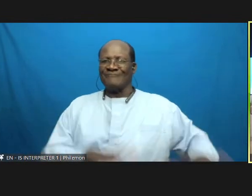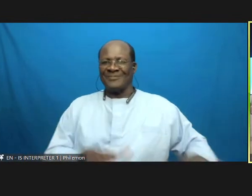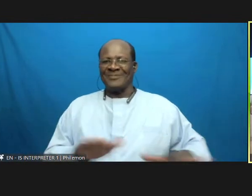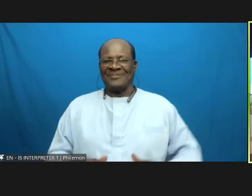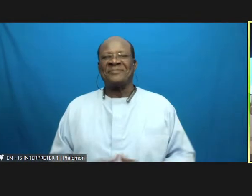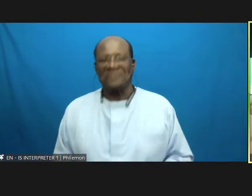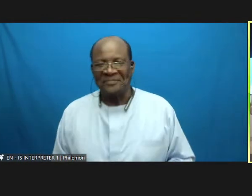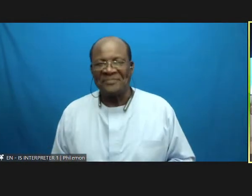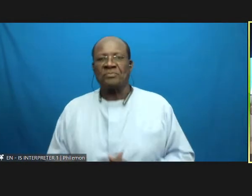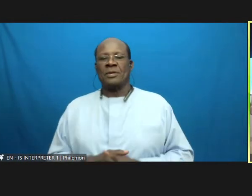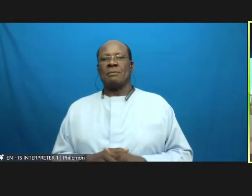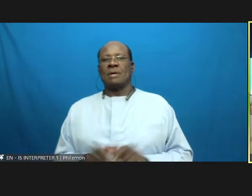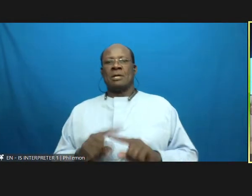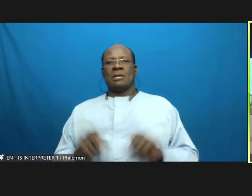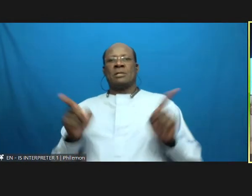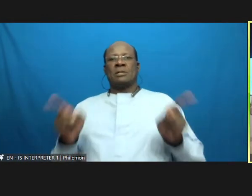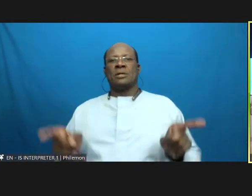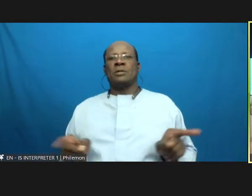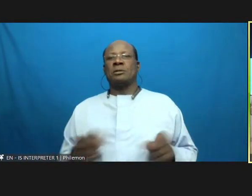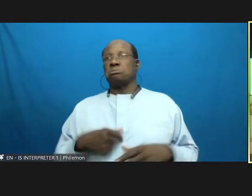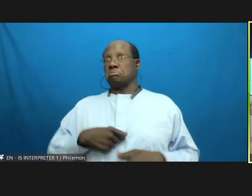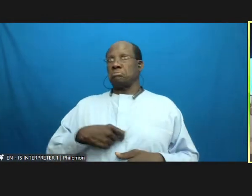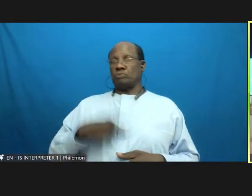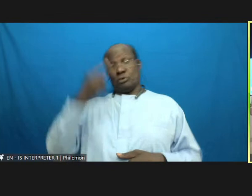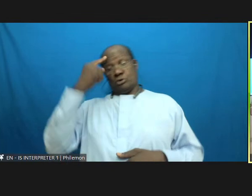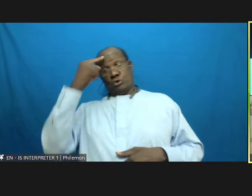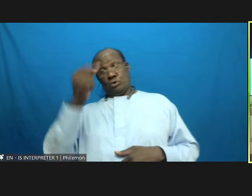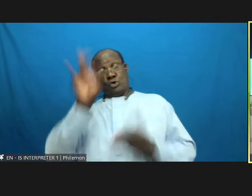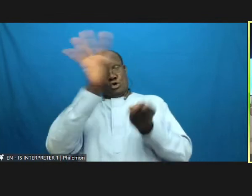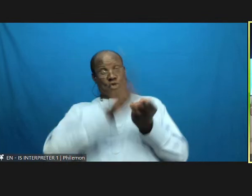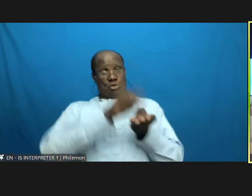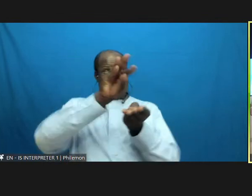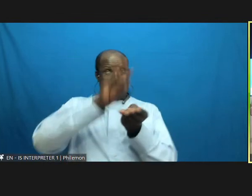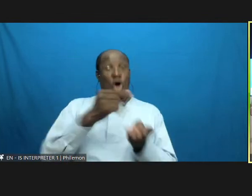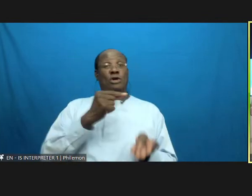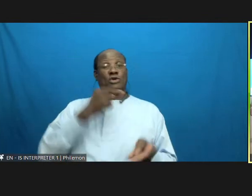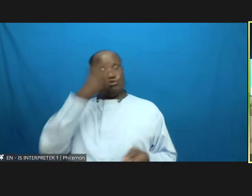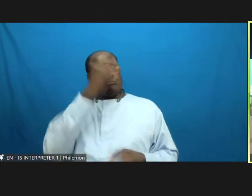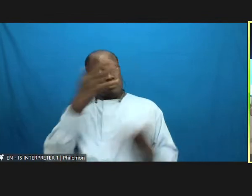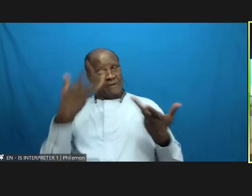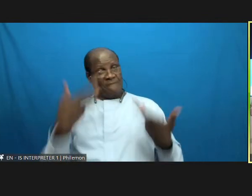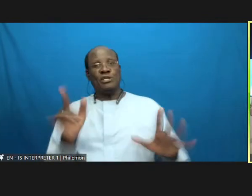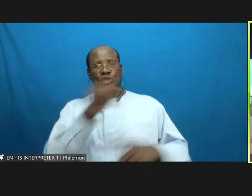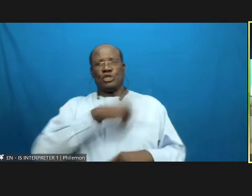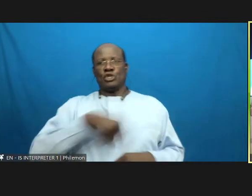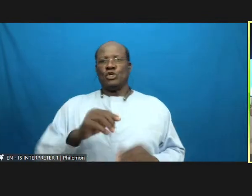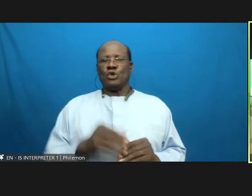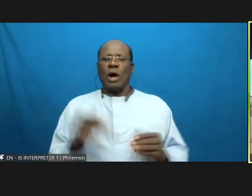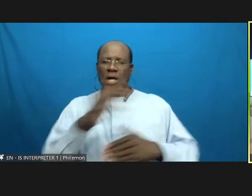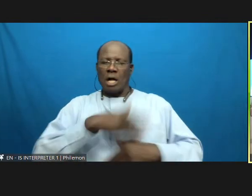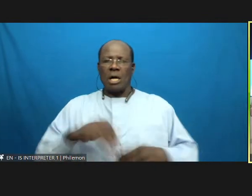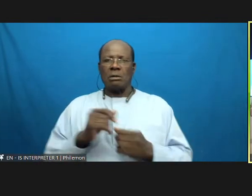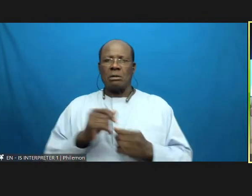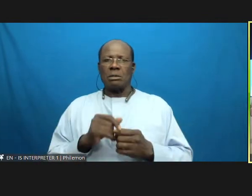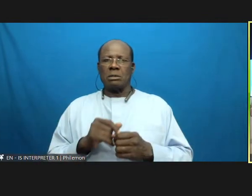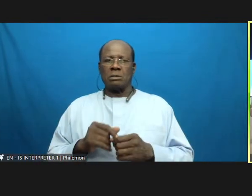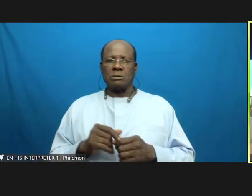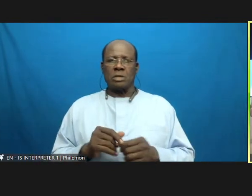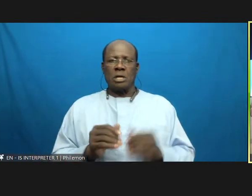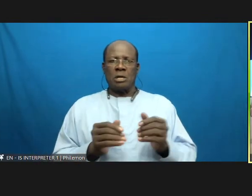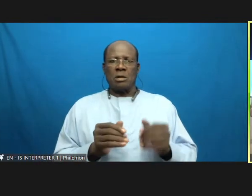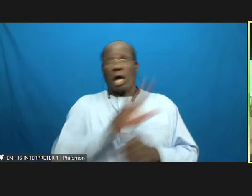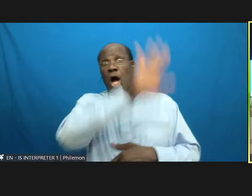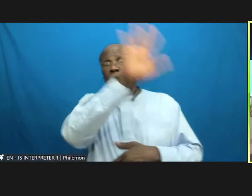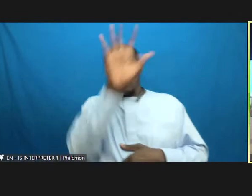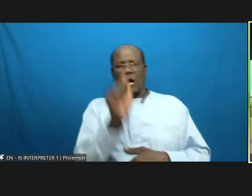your report, but I believe that you have mentioned the need for greater solidarity and that Africa should also